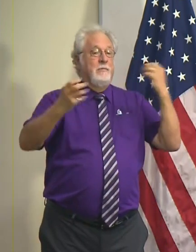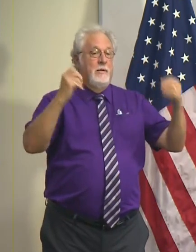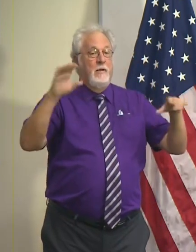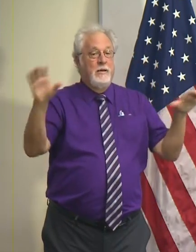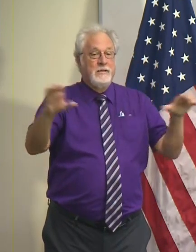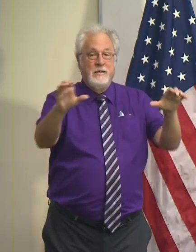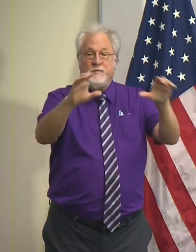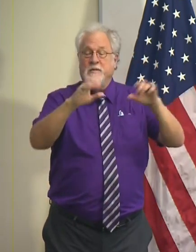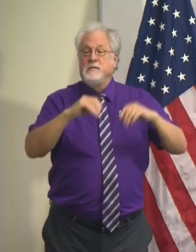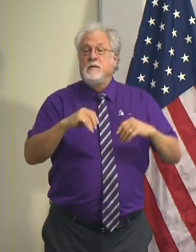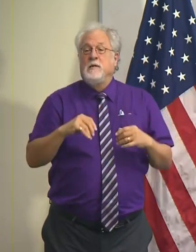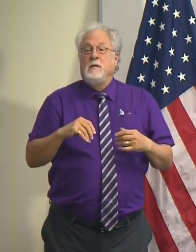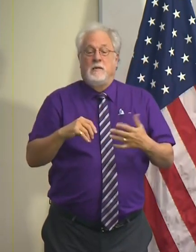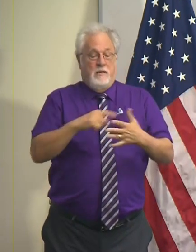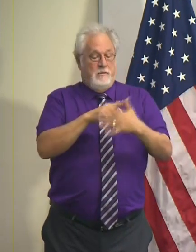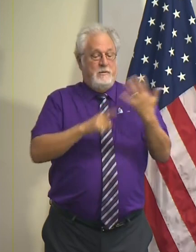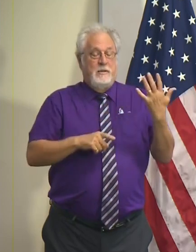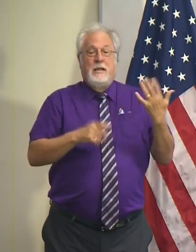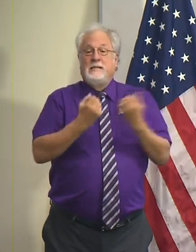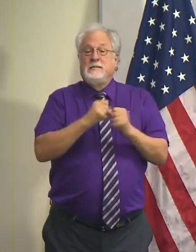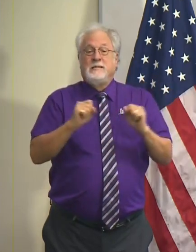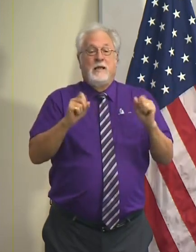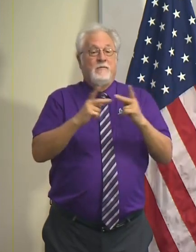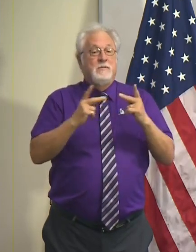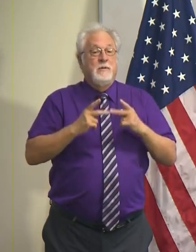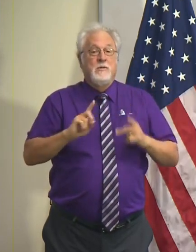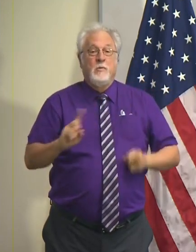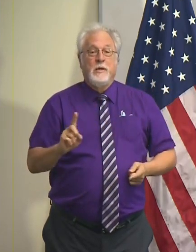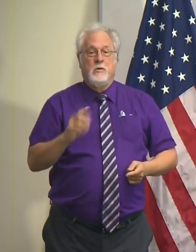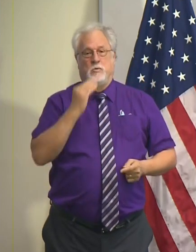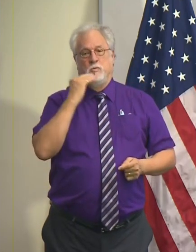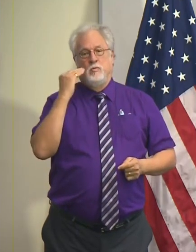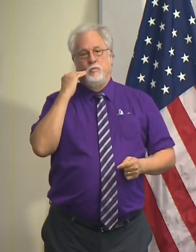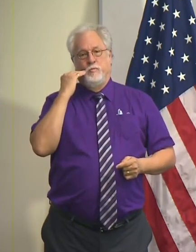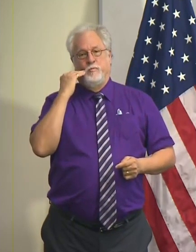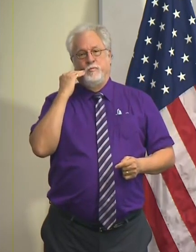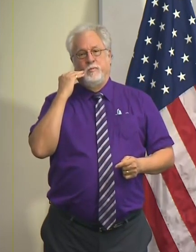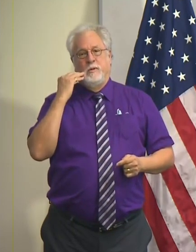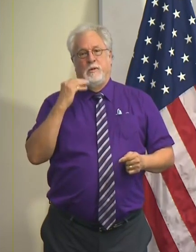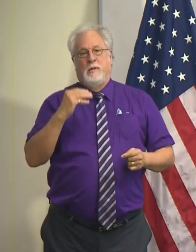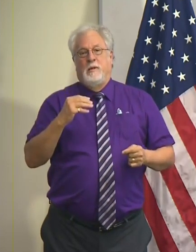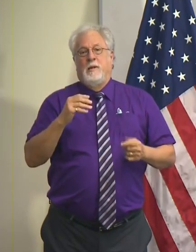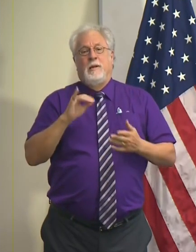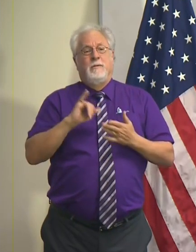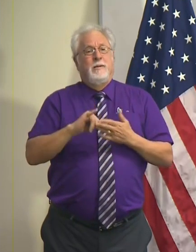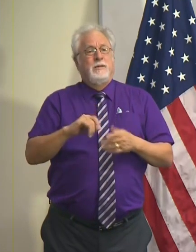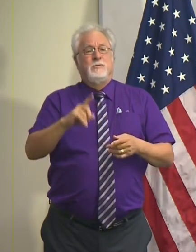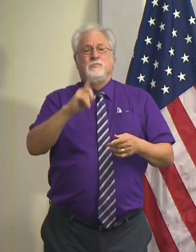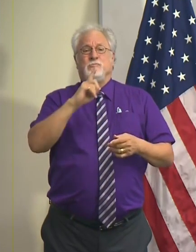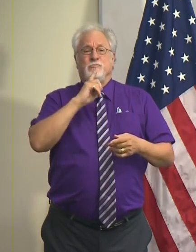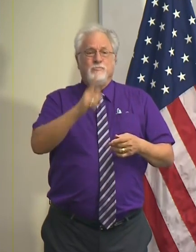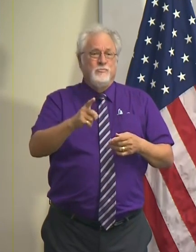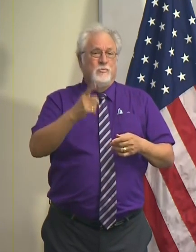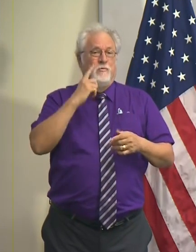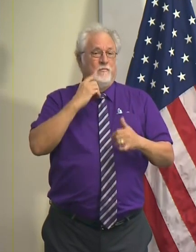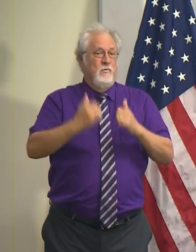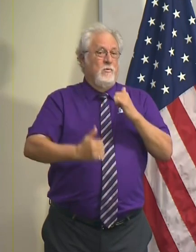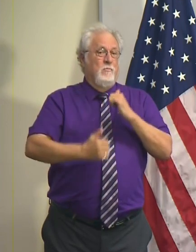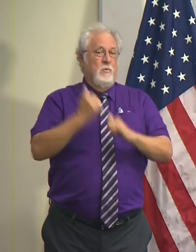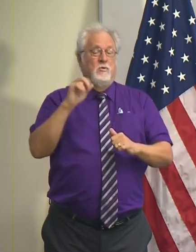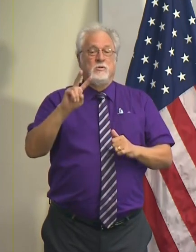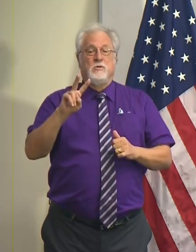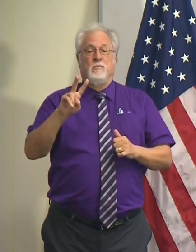activities. The safest place is always going to be home, and that is absolutely the case for the most